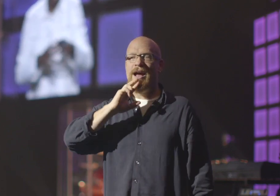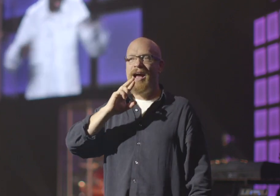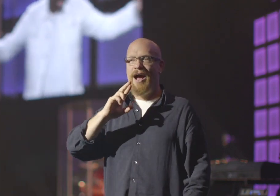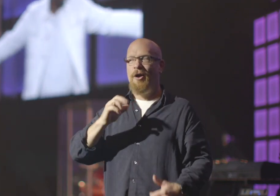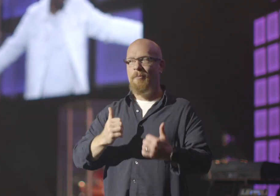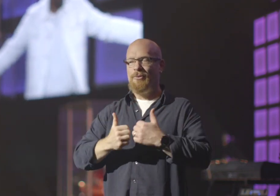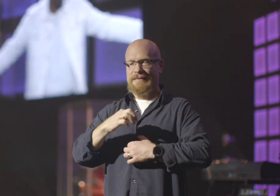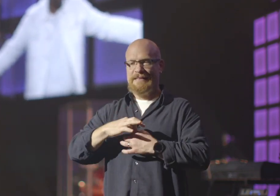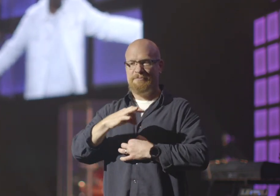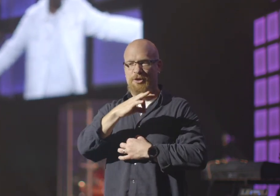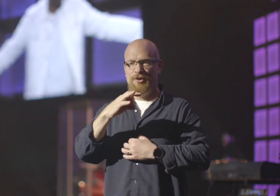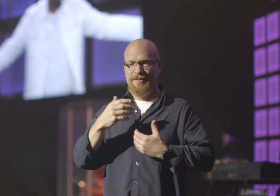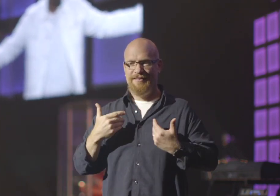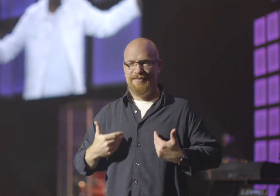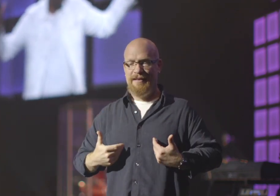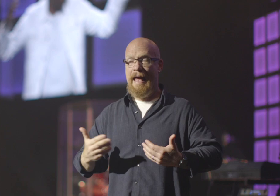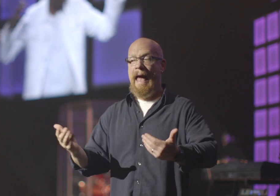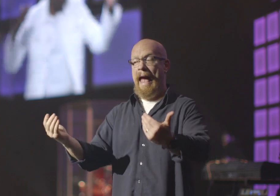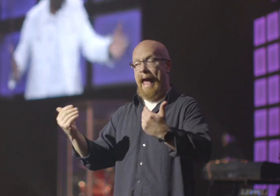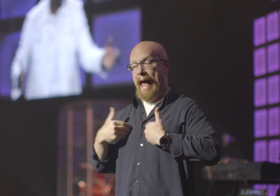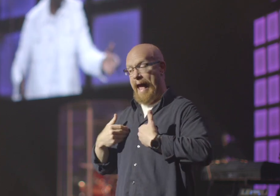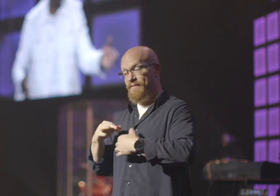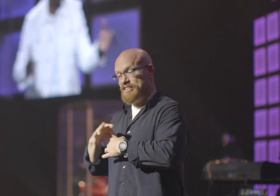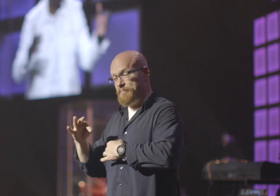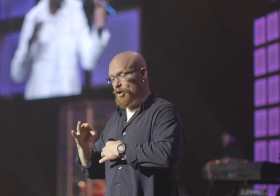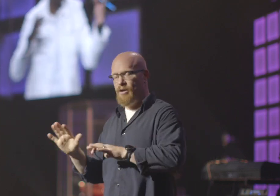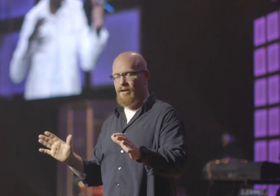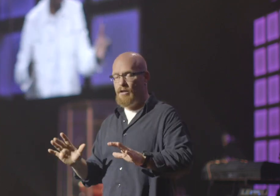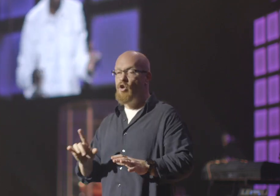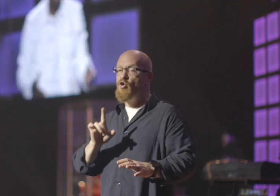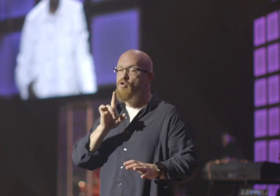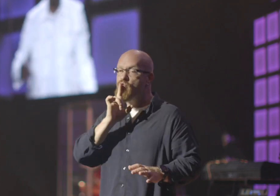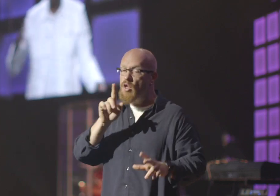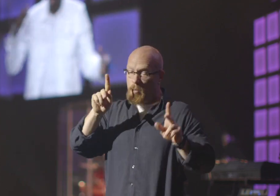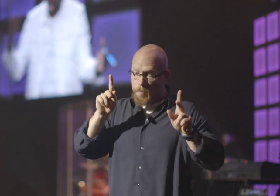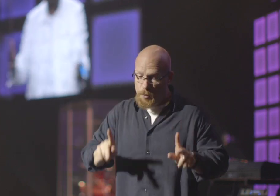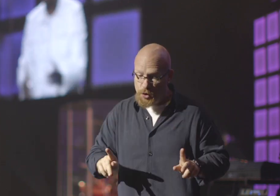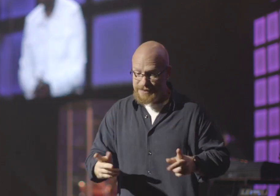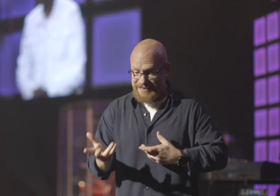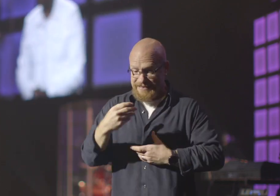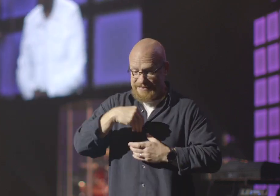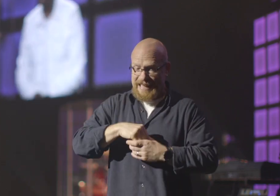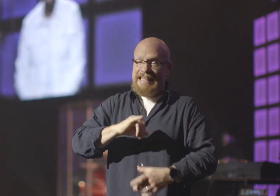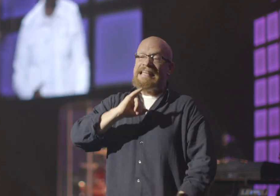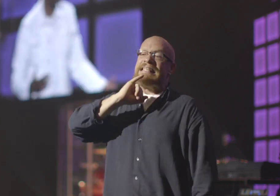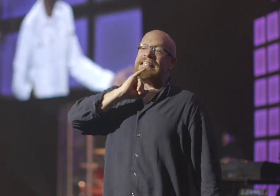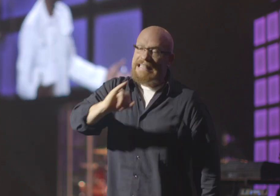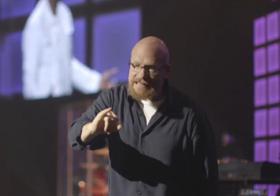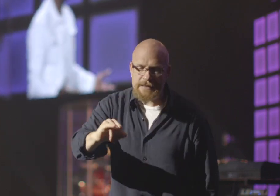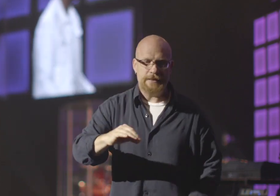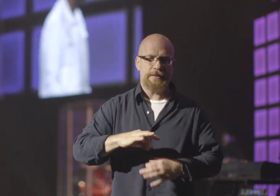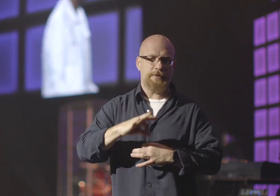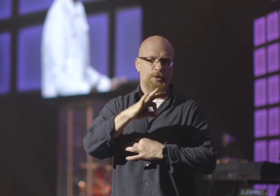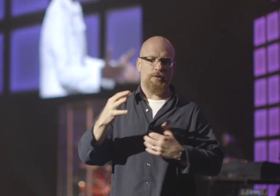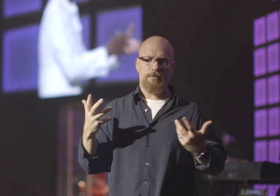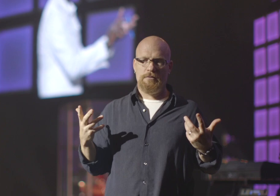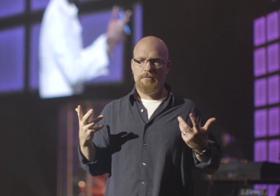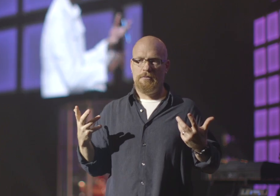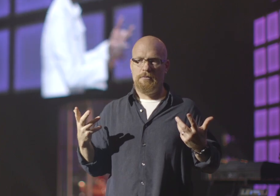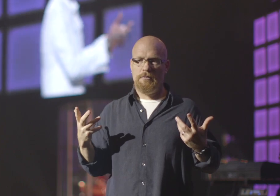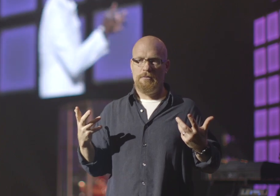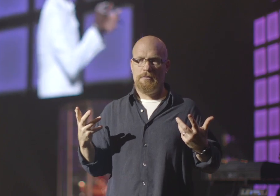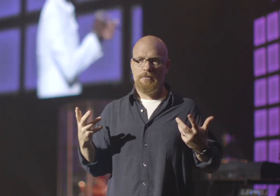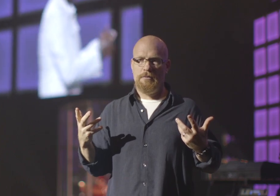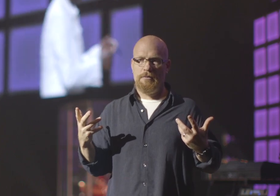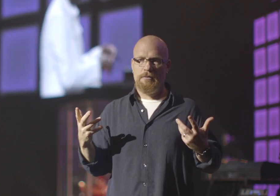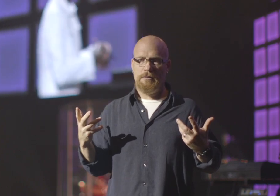don't have a spirit. The real you is a spirit being. You have a soul. Now, in your soul entails your